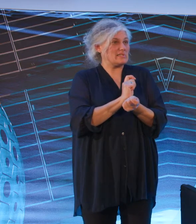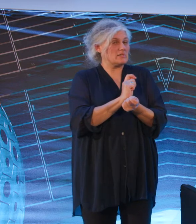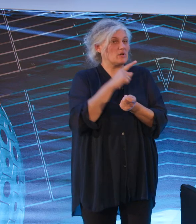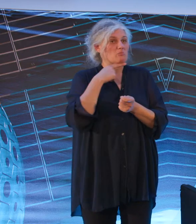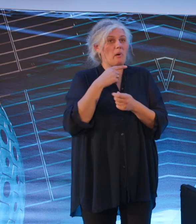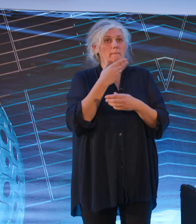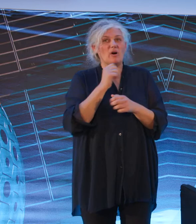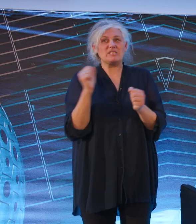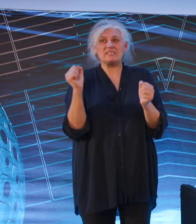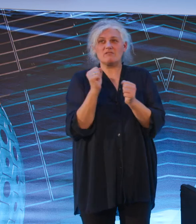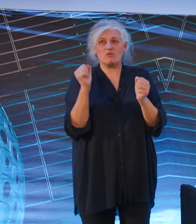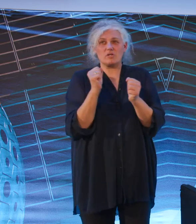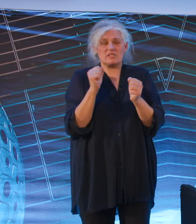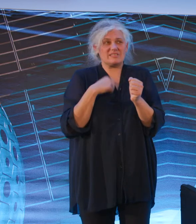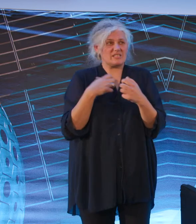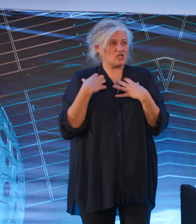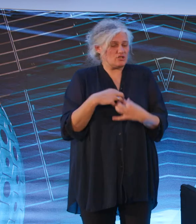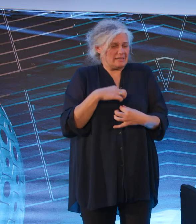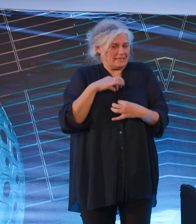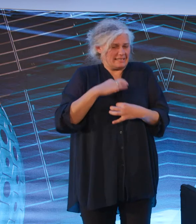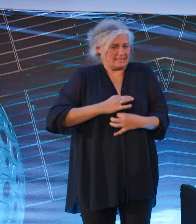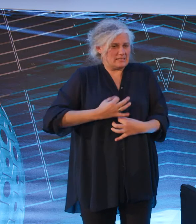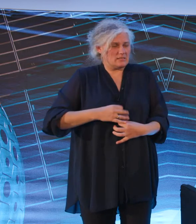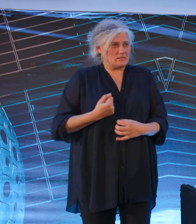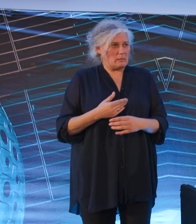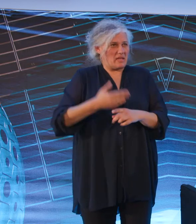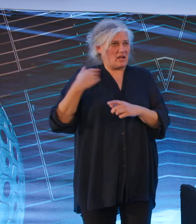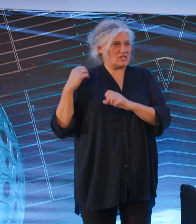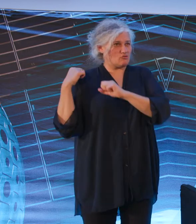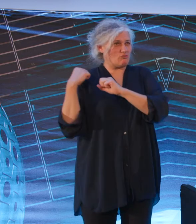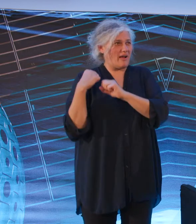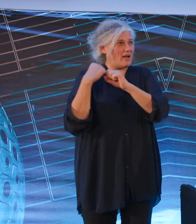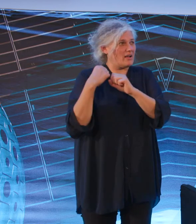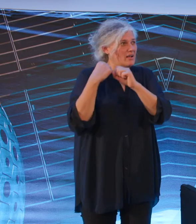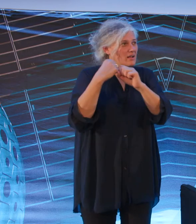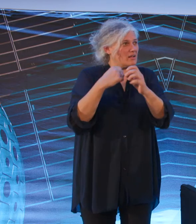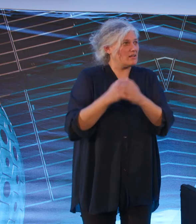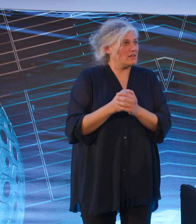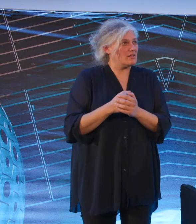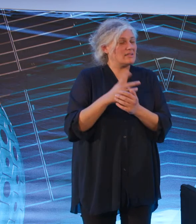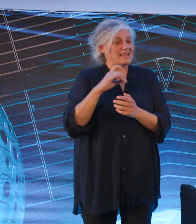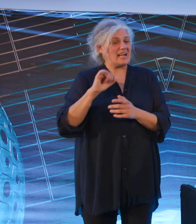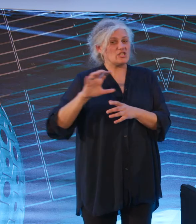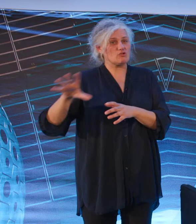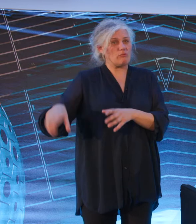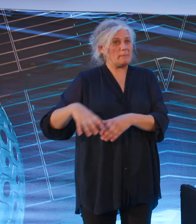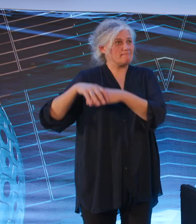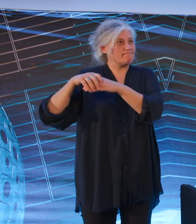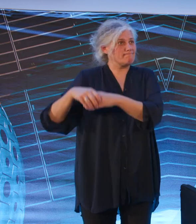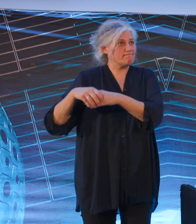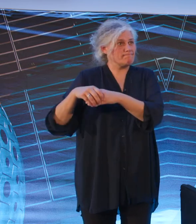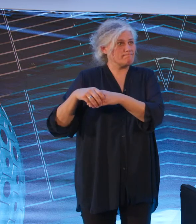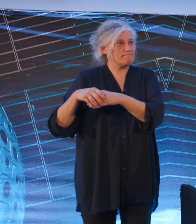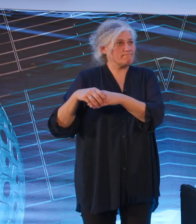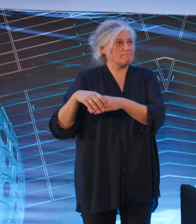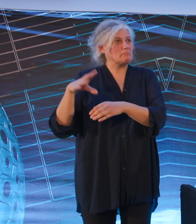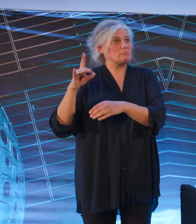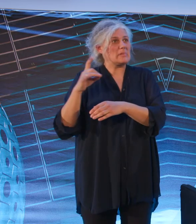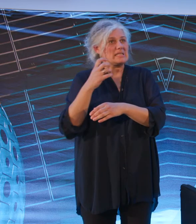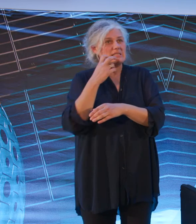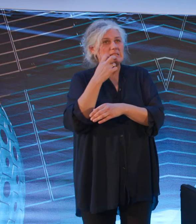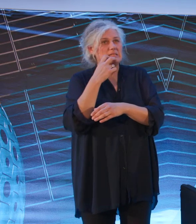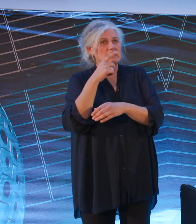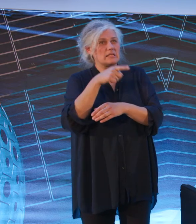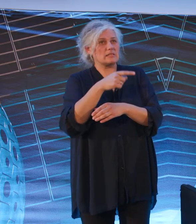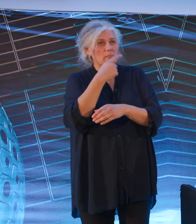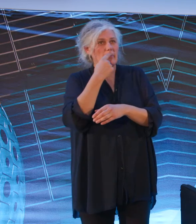freezing, with a thin sheet of a jacket dragging behind him like a cape. Denny grabs his hand. Milk teeth clatter as Billy's